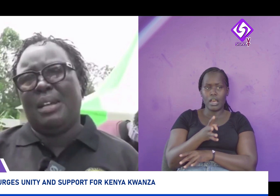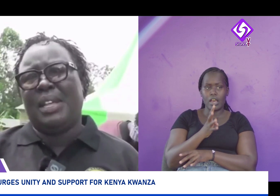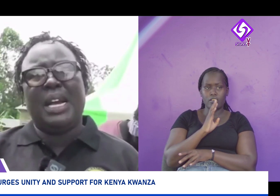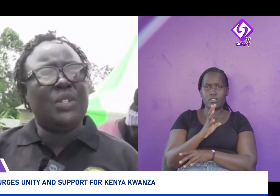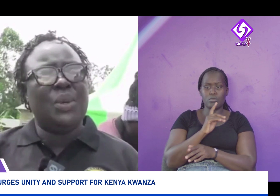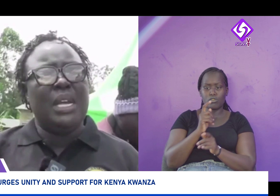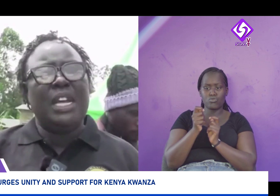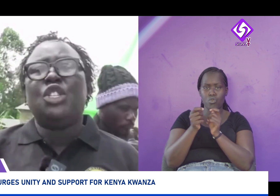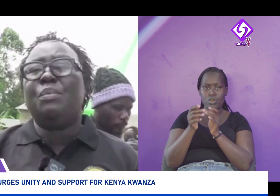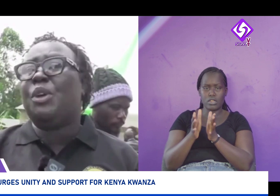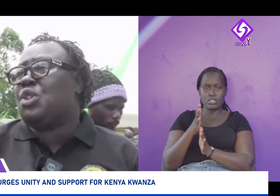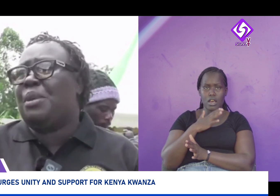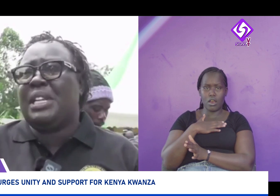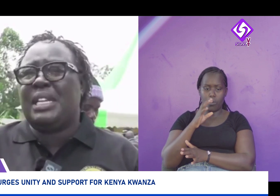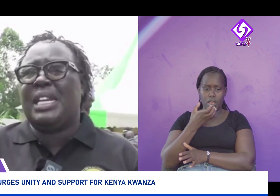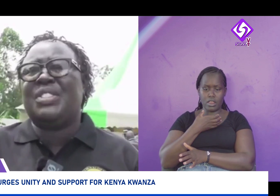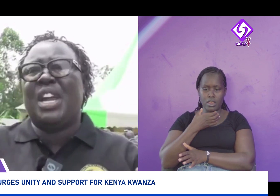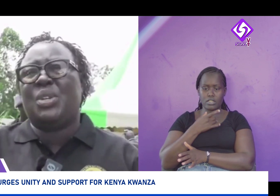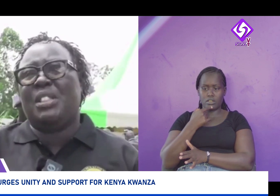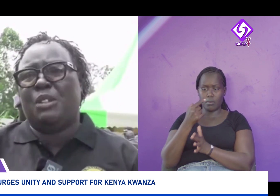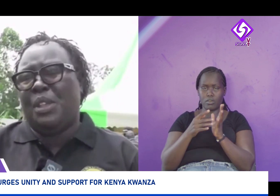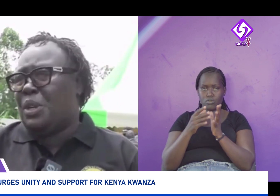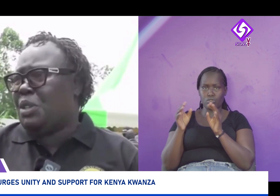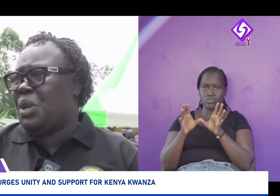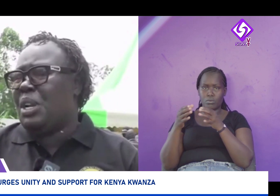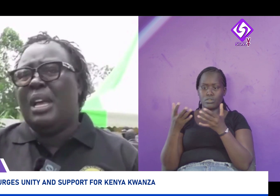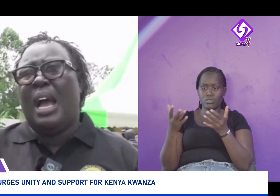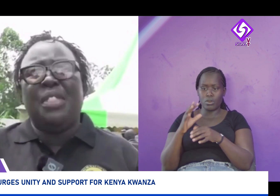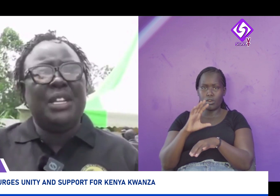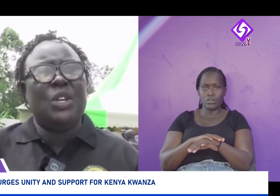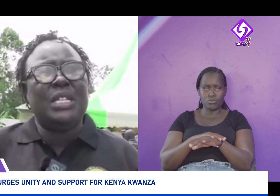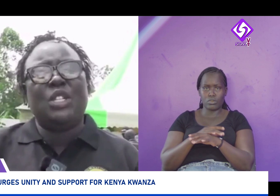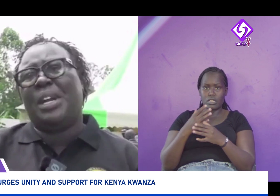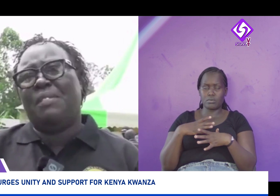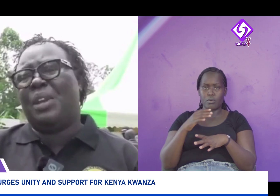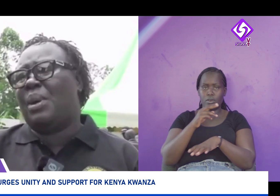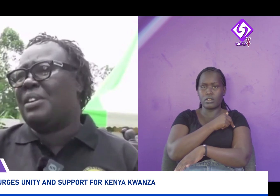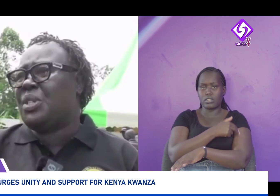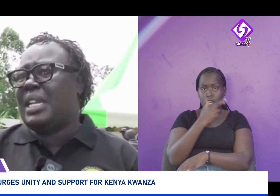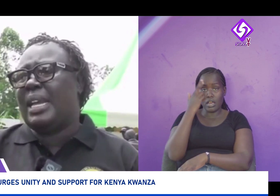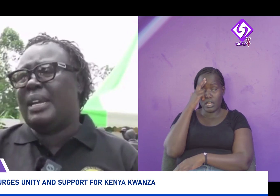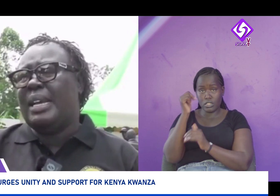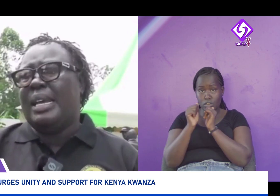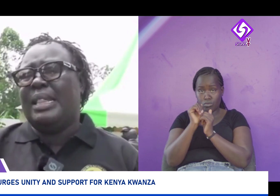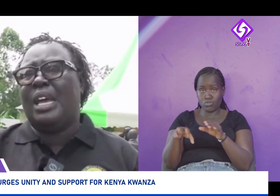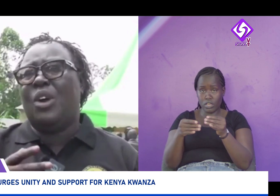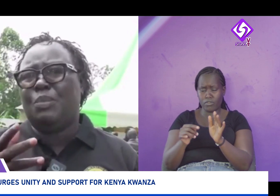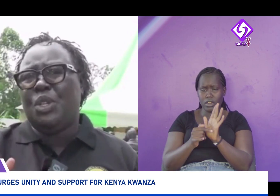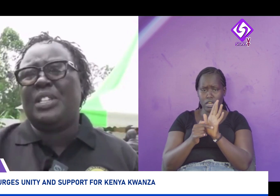in the council, he told me, go to community. It is rare to get this people in the hospital. And the reasons that were given were reasons like the hospital is